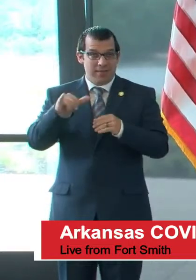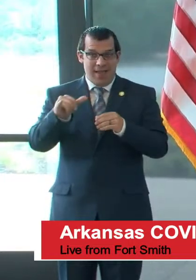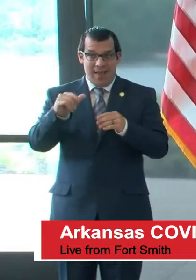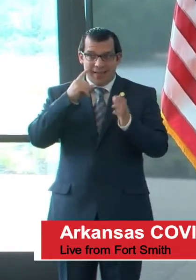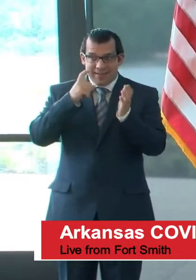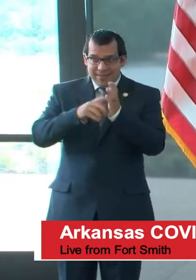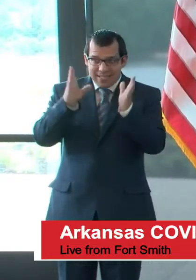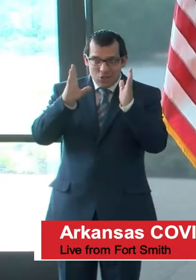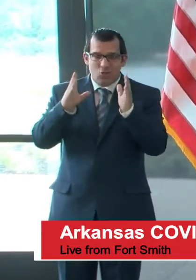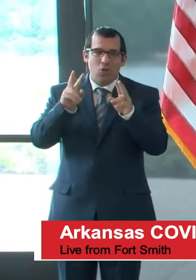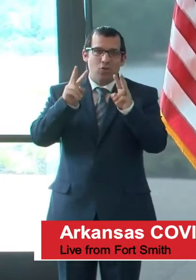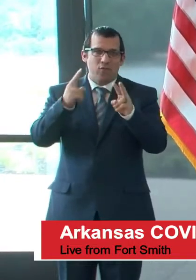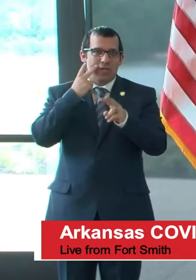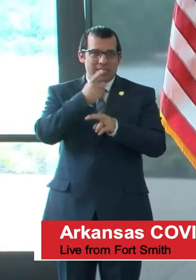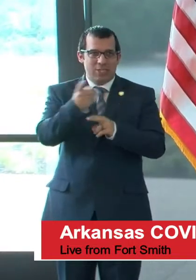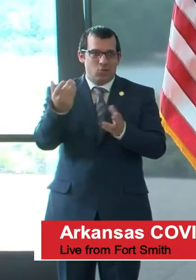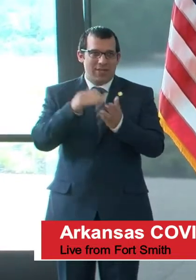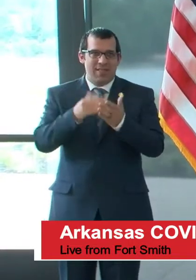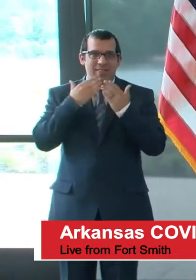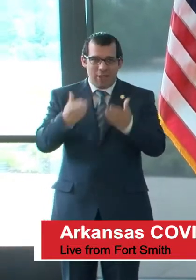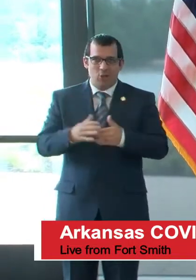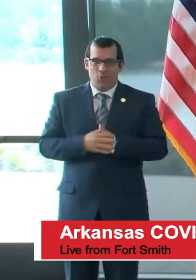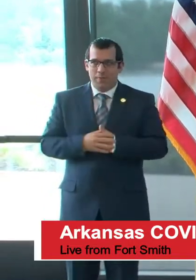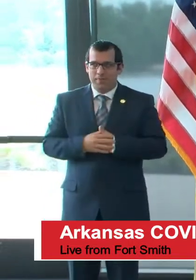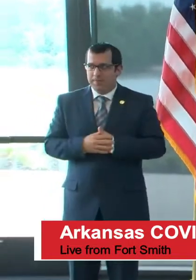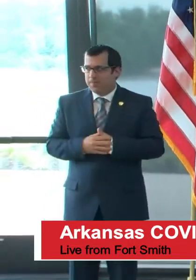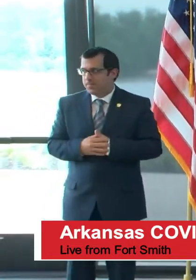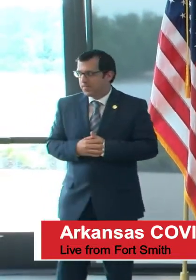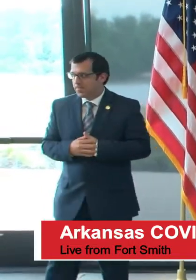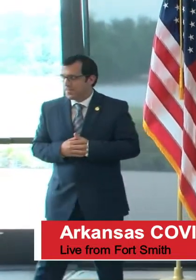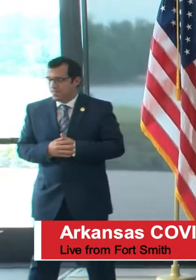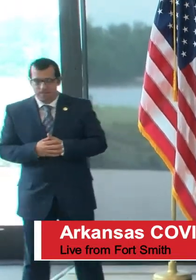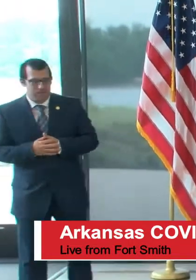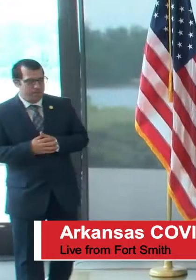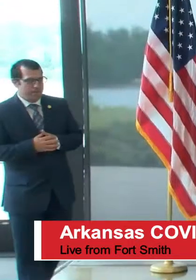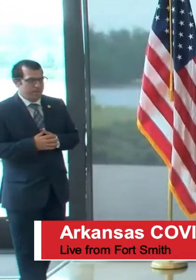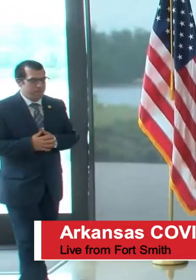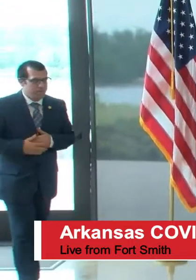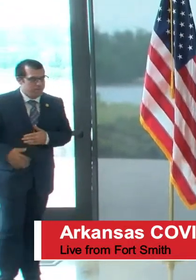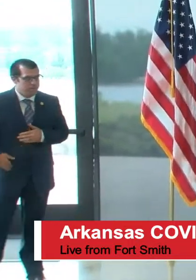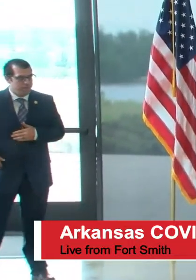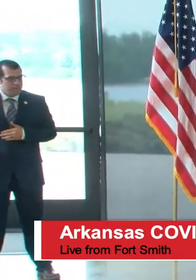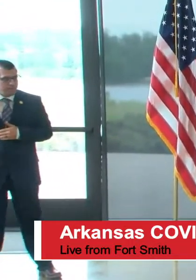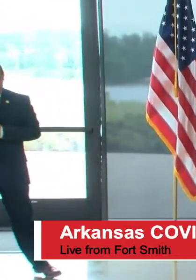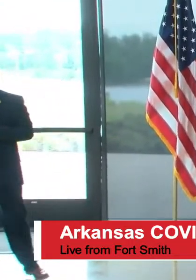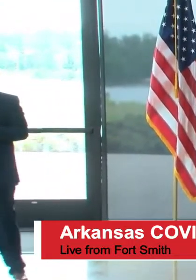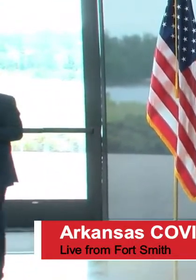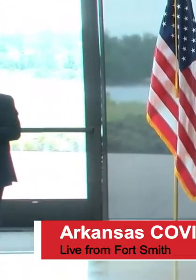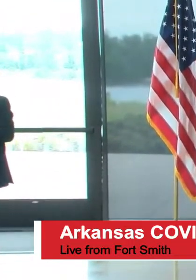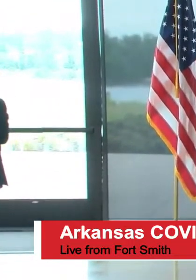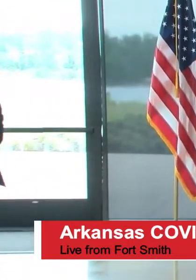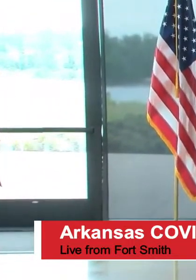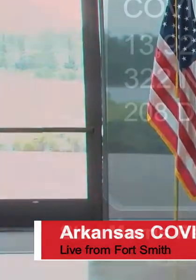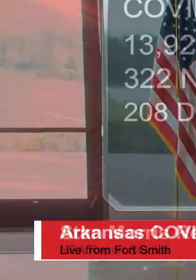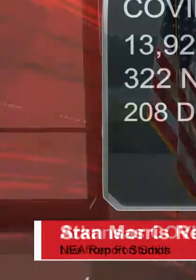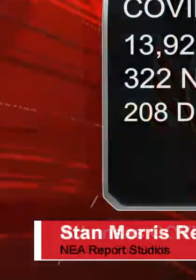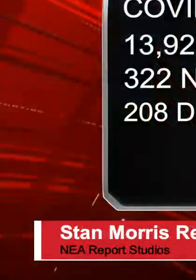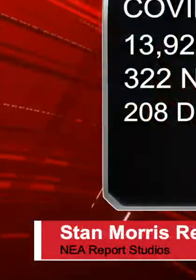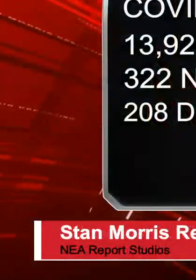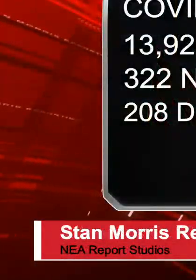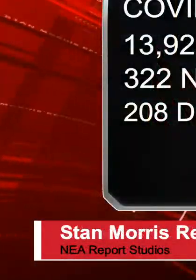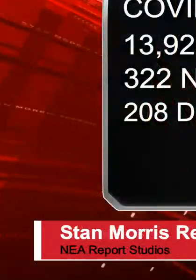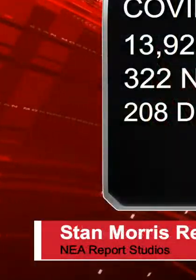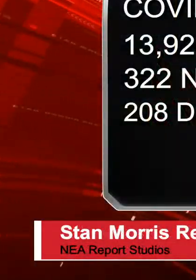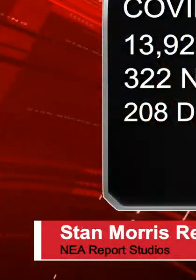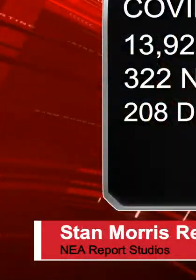attention, and look forward to seeing you again. Thank you. The Arkansas governor live from Fort Smith today, along with, well, some birds in